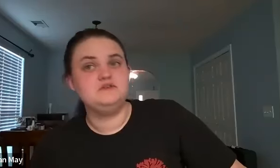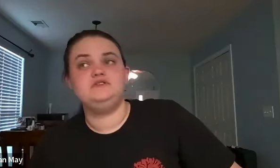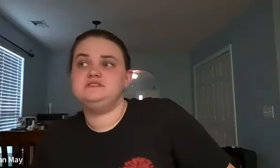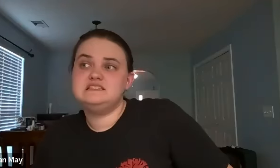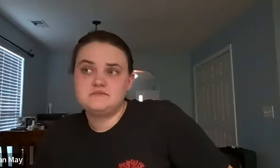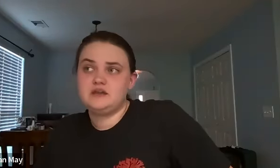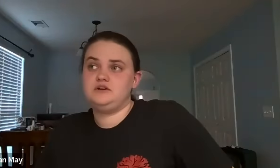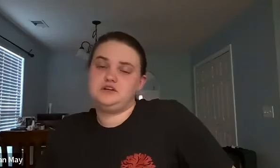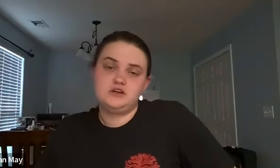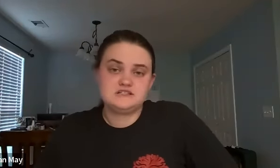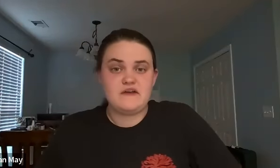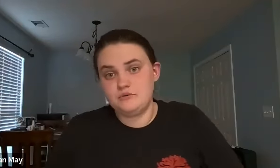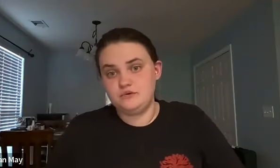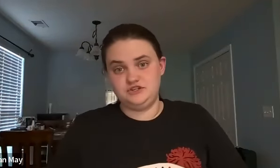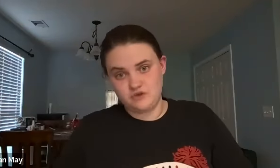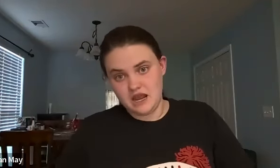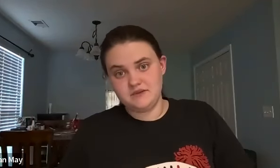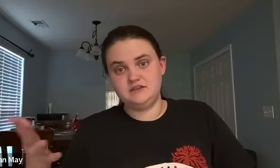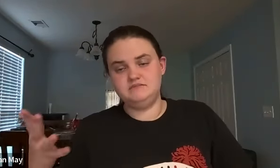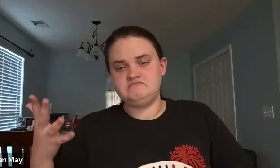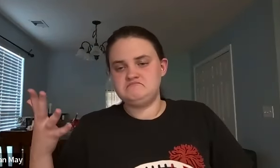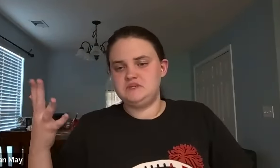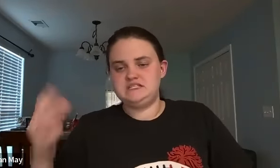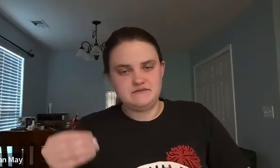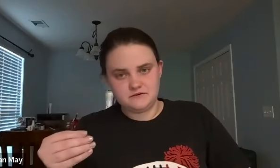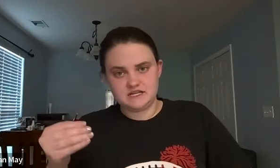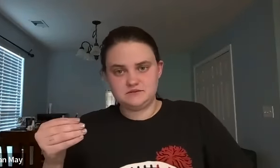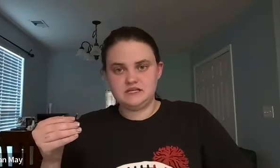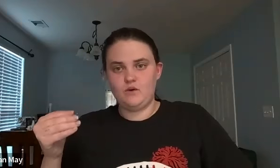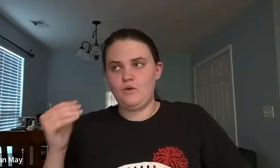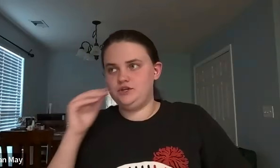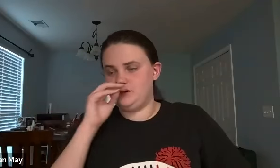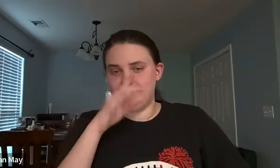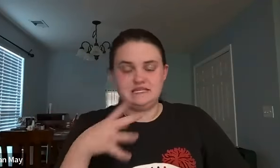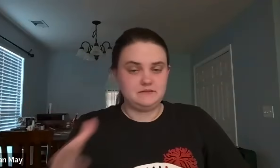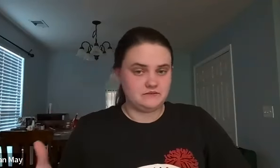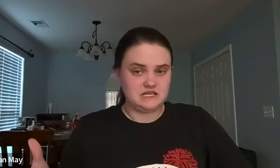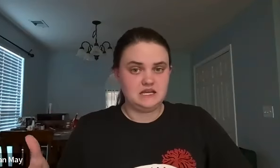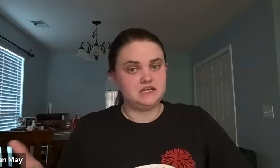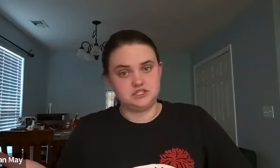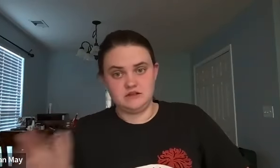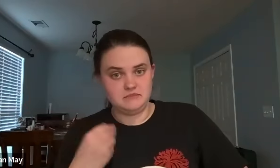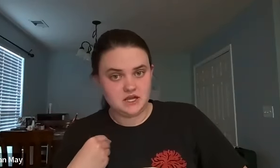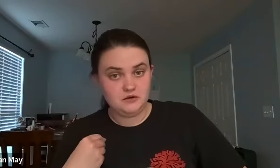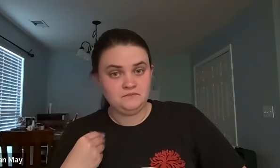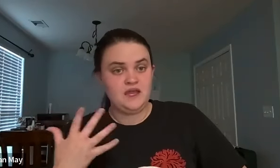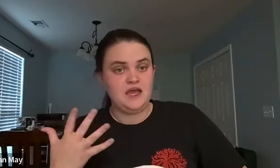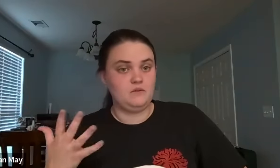food, you see something, or you're curious of how would you describe it, save it for next week, or you can always email Miss Katie and she'll let me know, and we'll